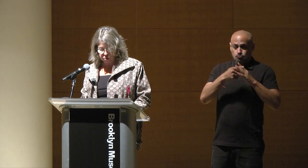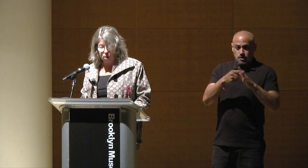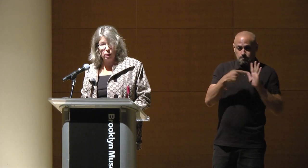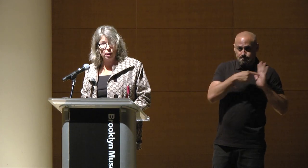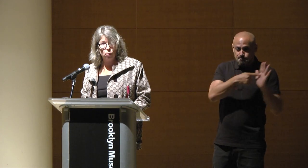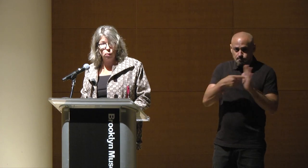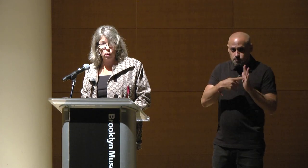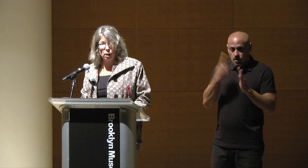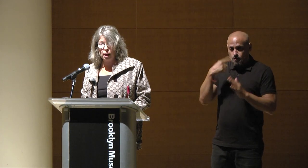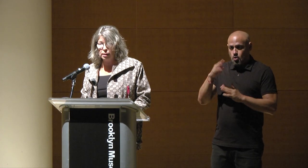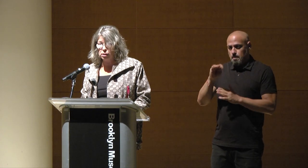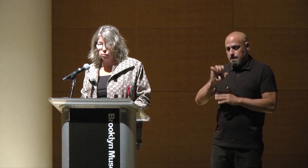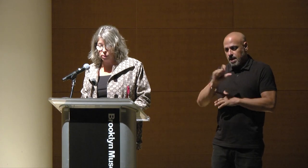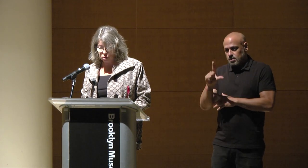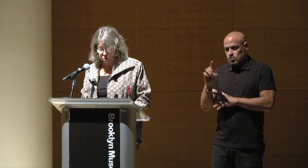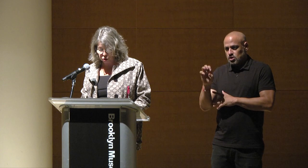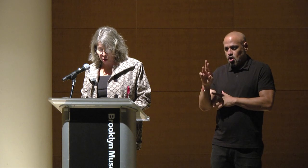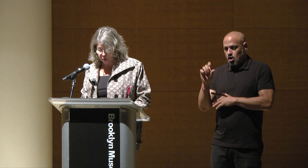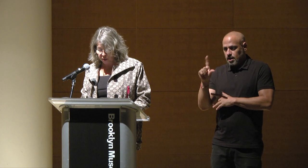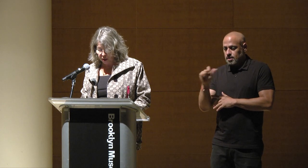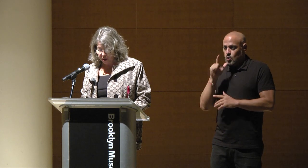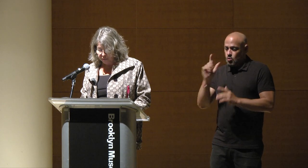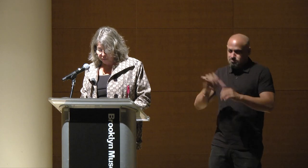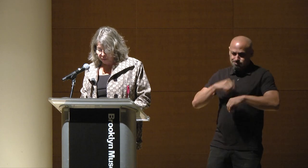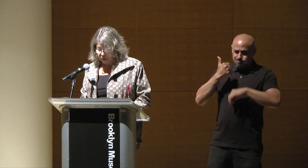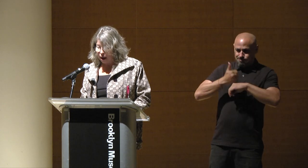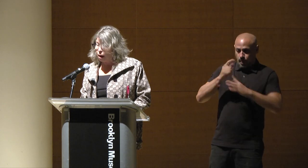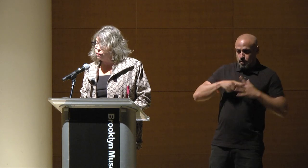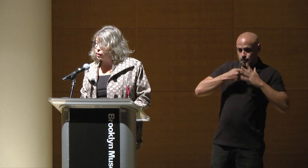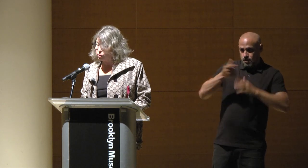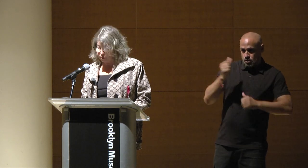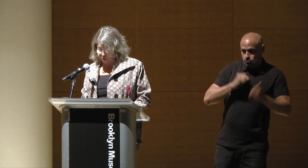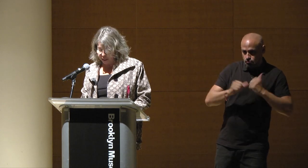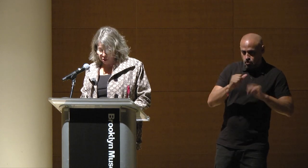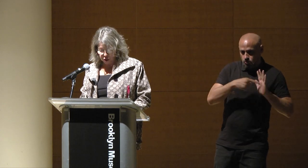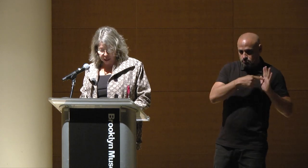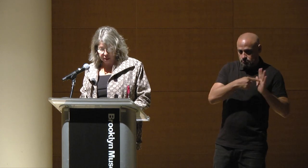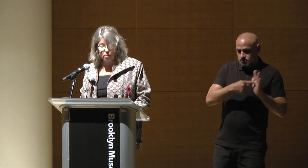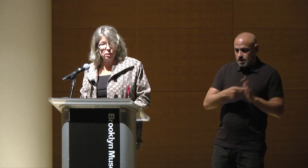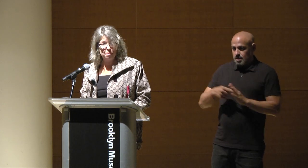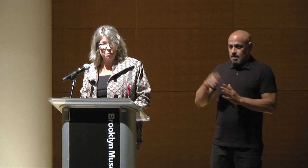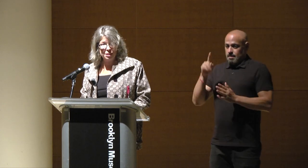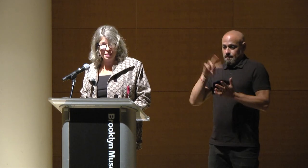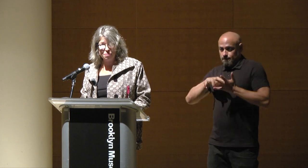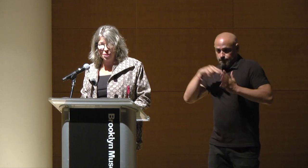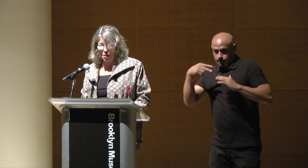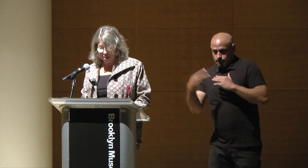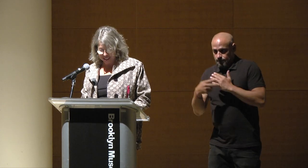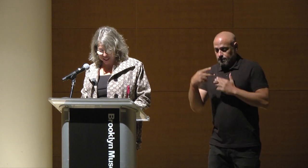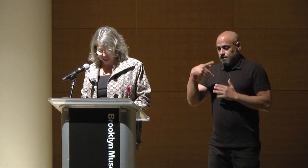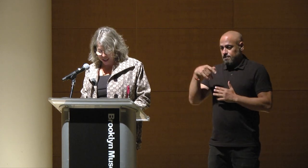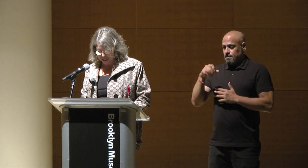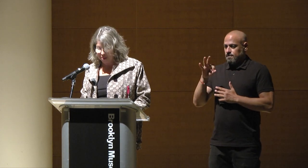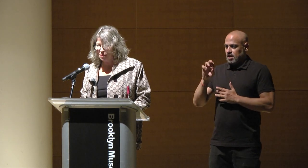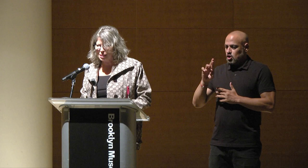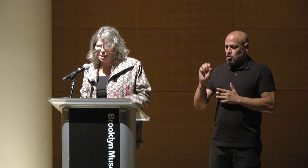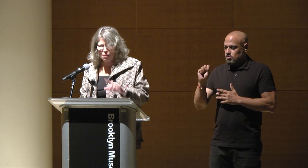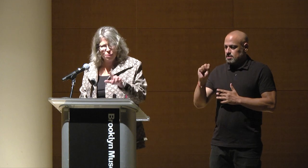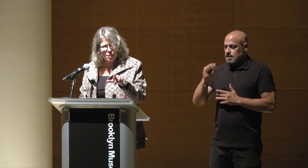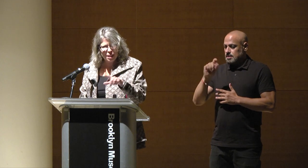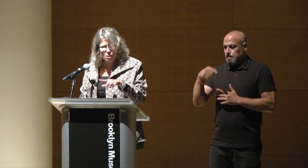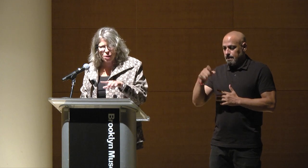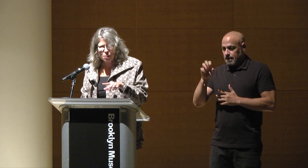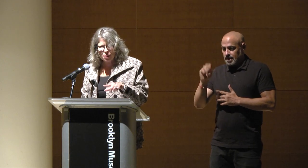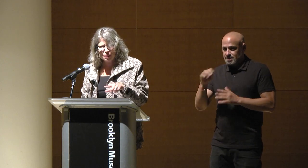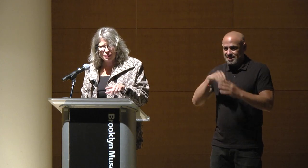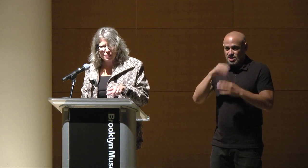of Michael Darling, who organized the original show, Figures of Speech, at the Museum of Contemporary Art in Chicago. Did any